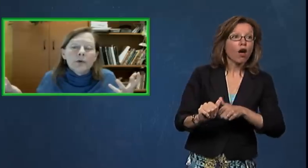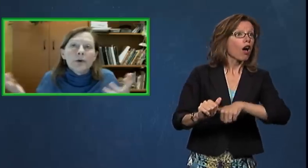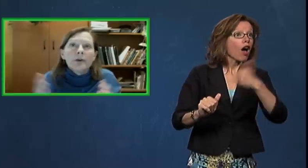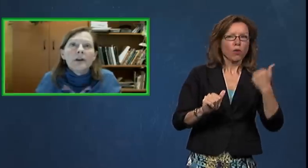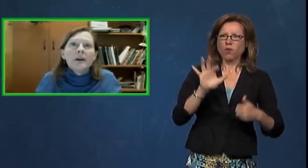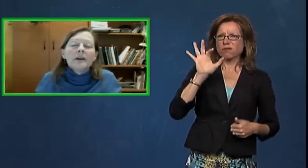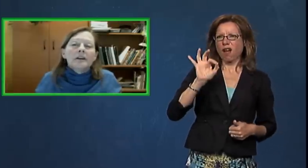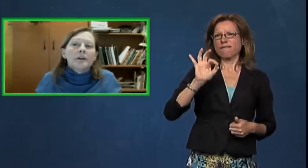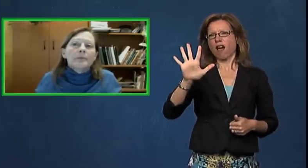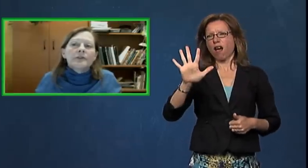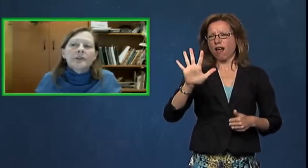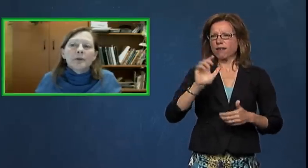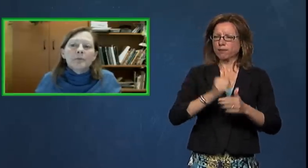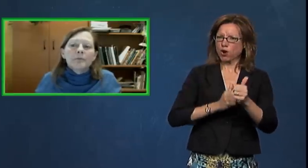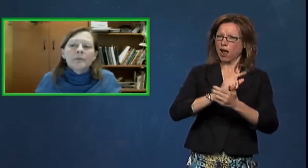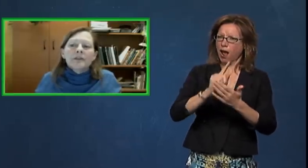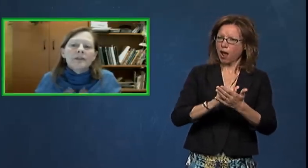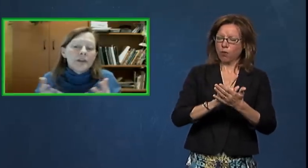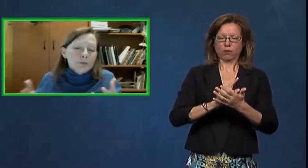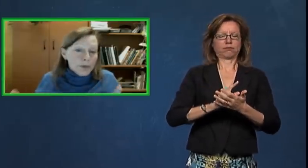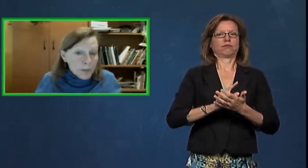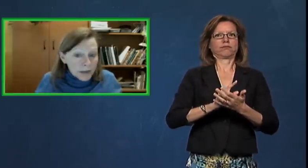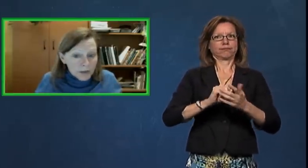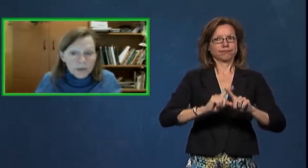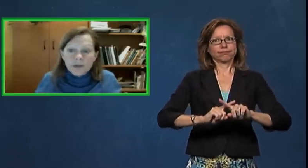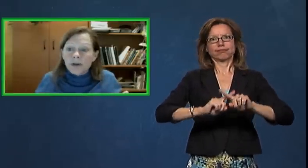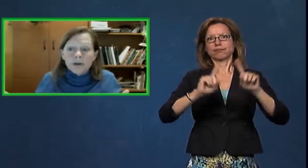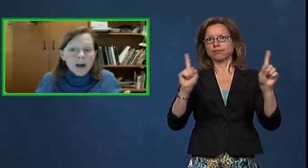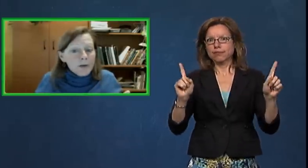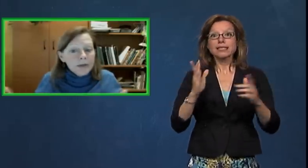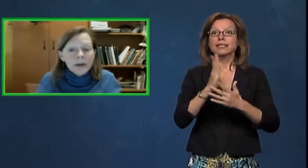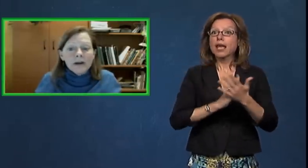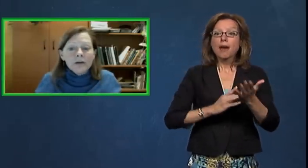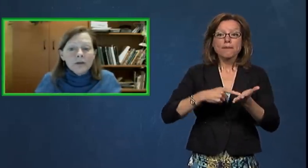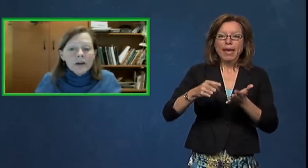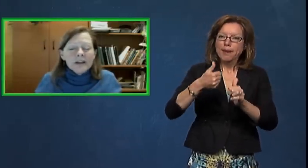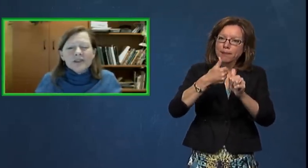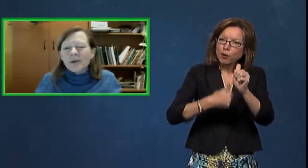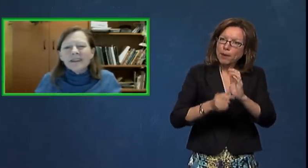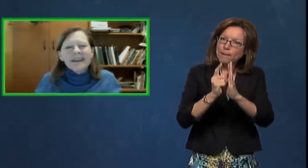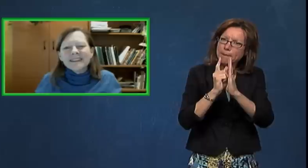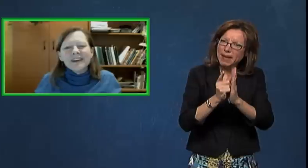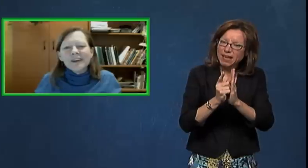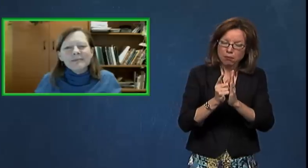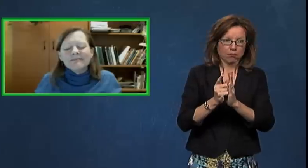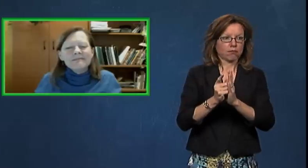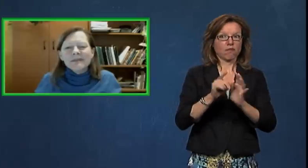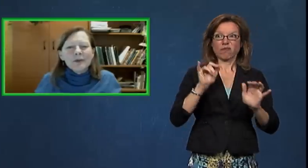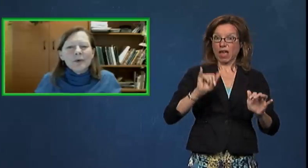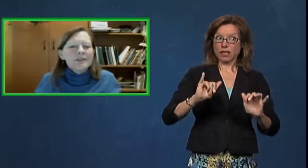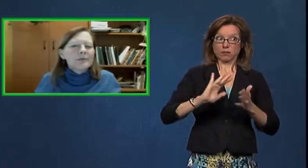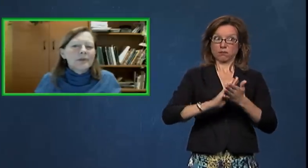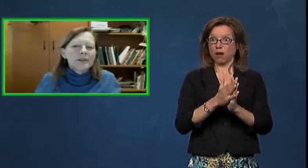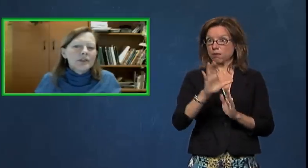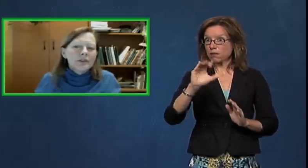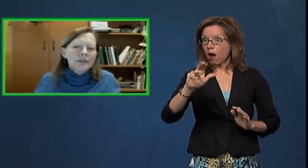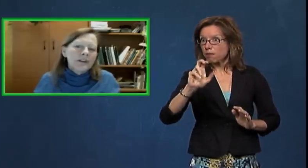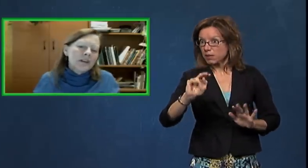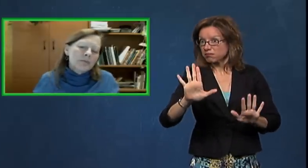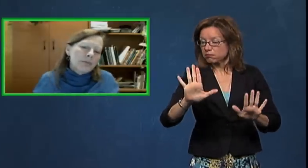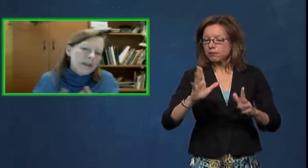an hour, some fees per minute, which are common now. So at that time, there wasn't